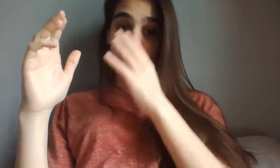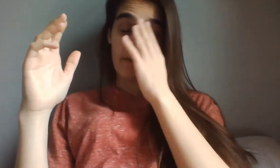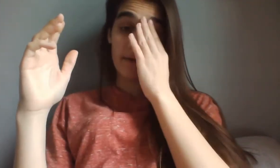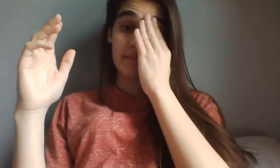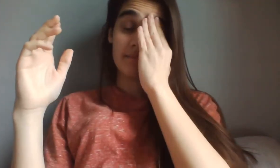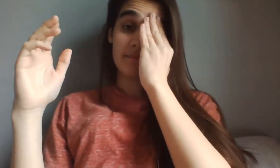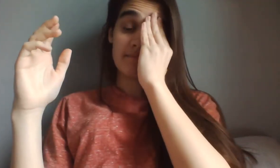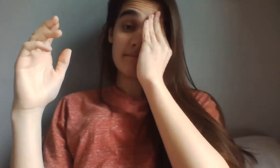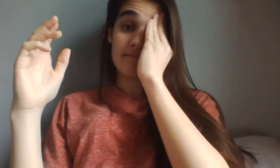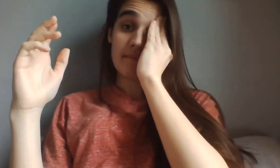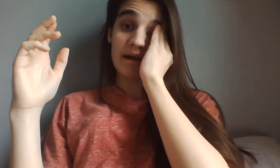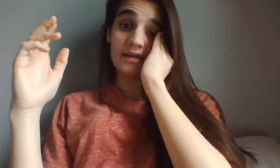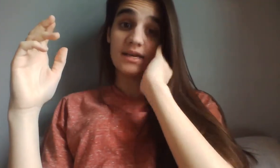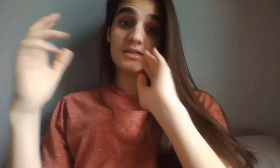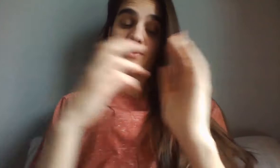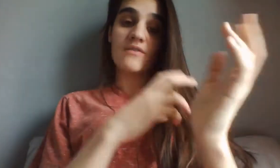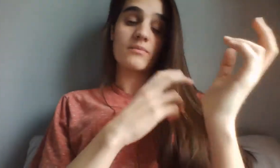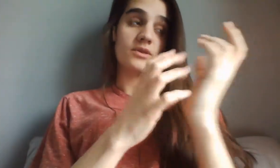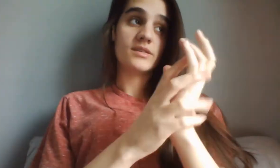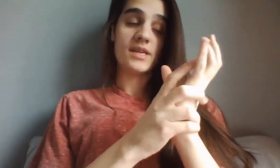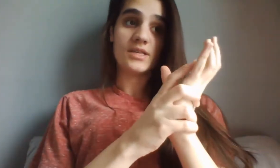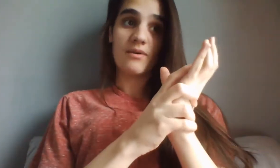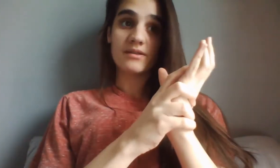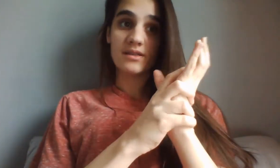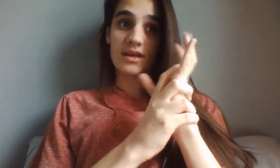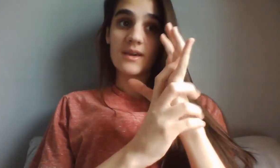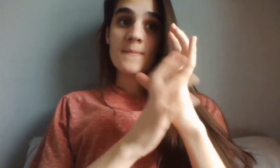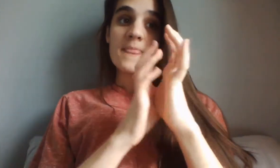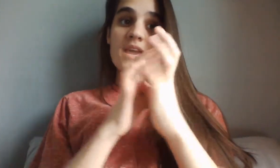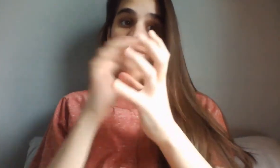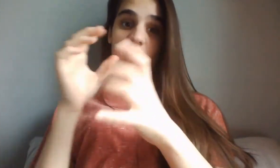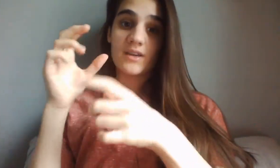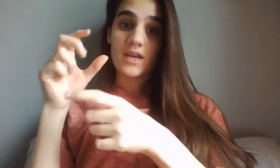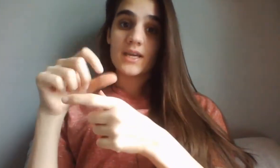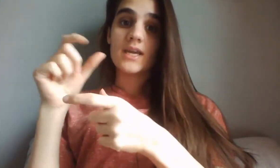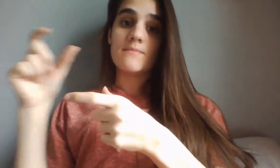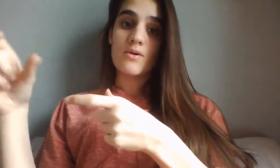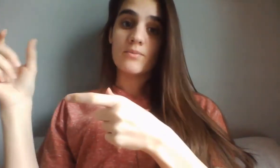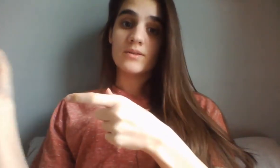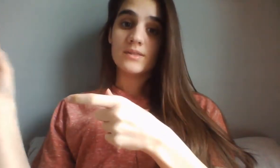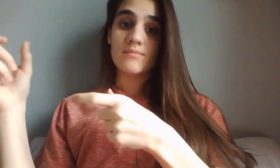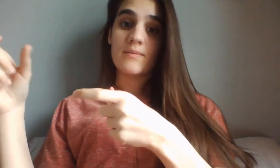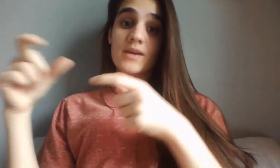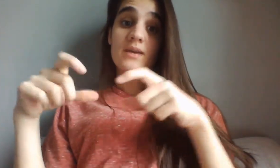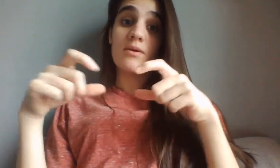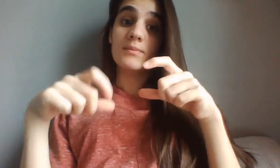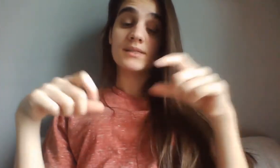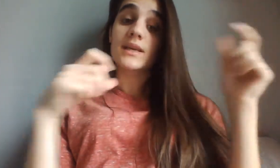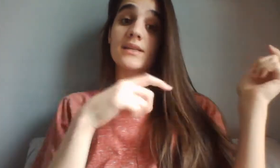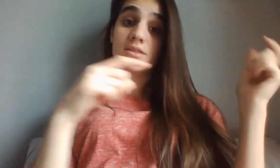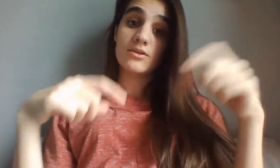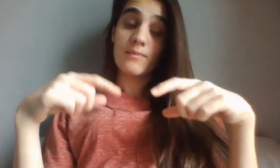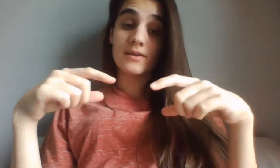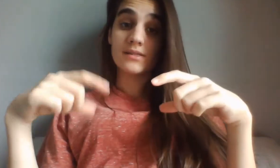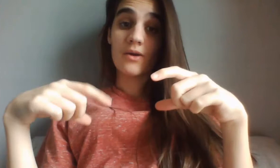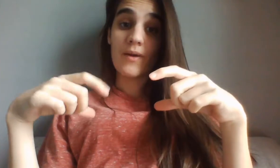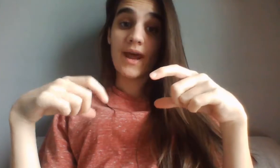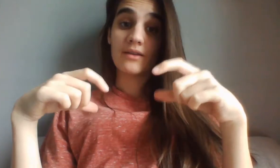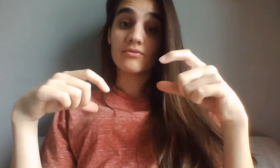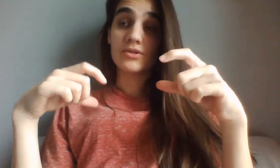out, and it takes away from the other scenes. Whereas I think if you had it at key moments, maybe key moments link into the other bits, so when Anna is